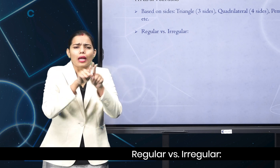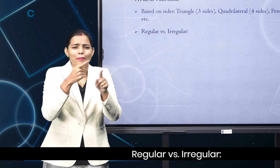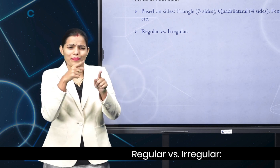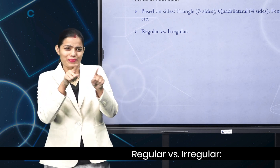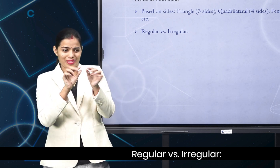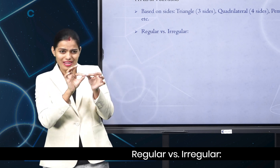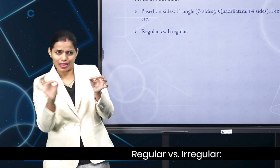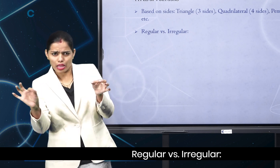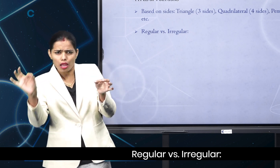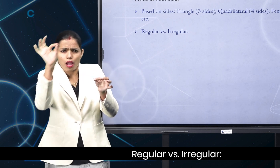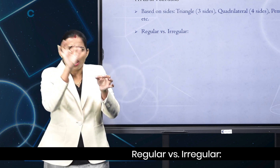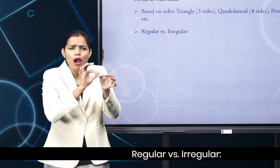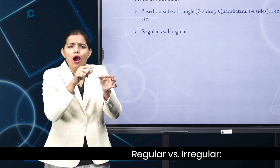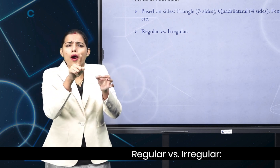Regular versus irregular.